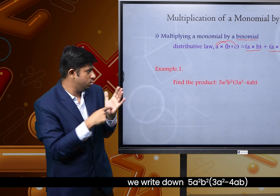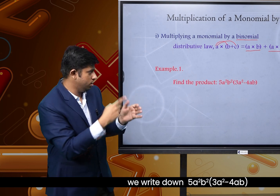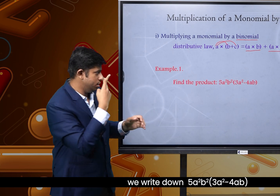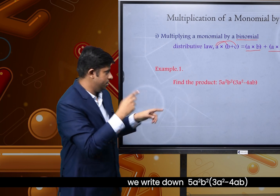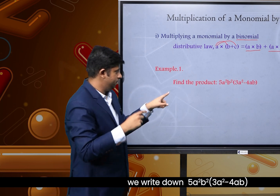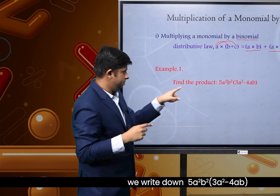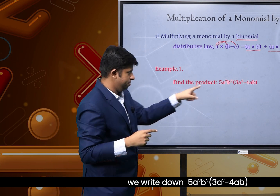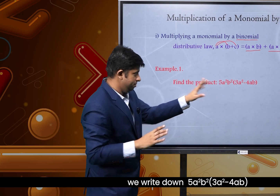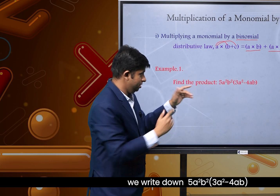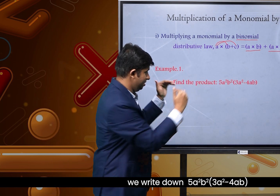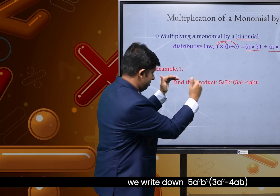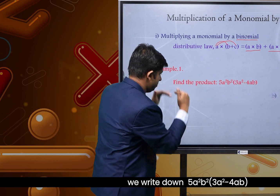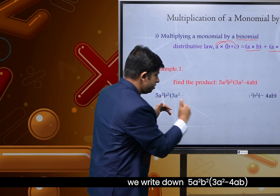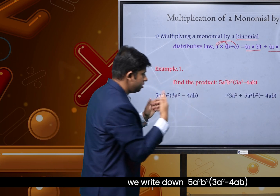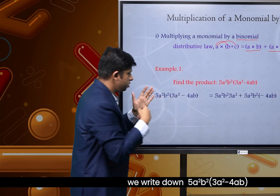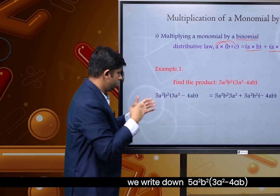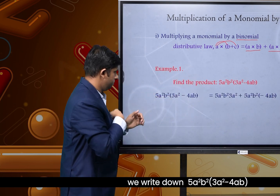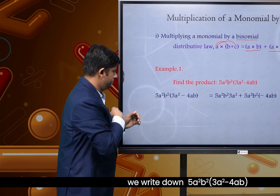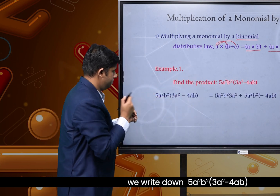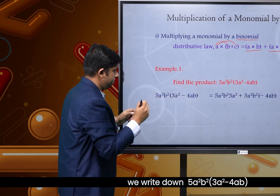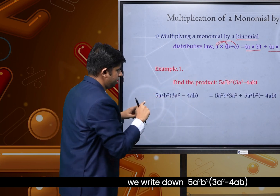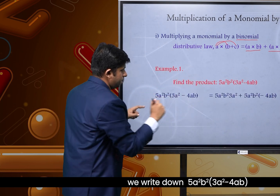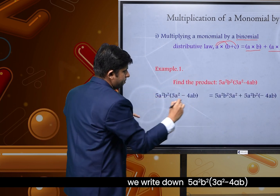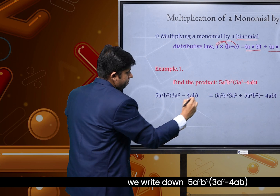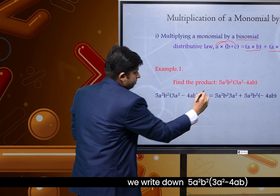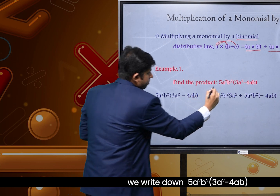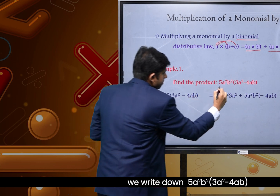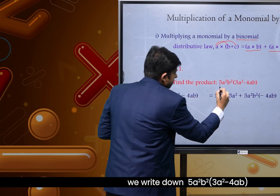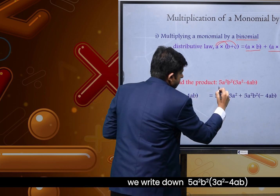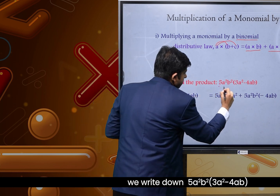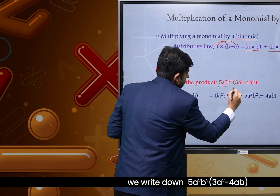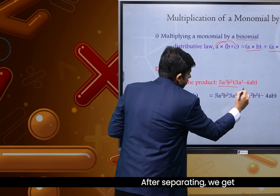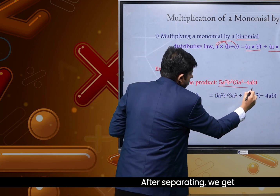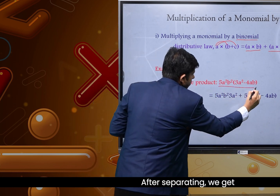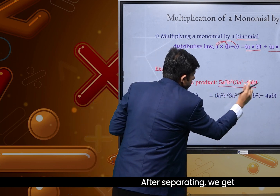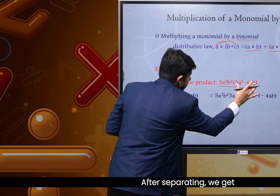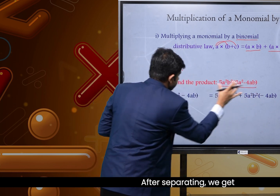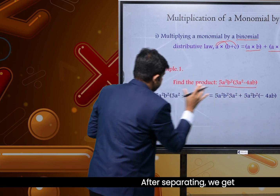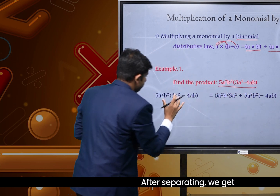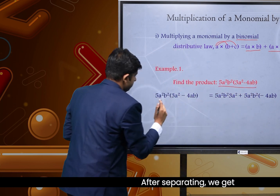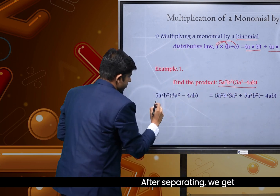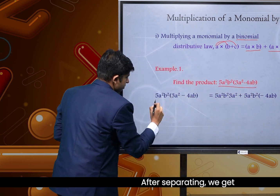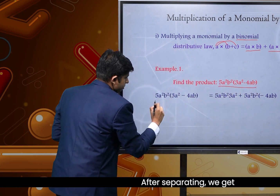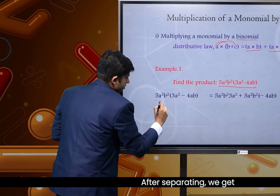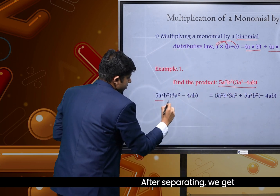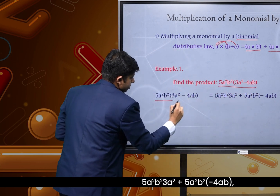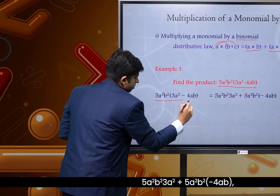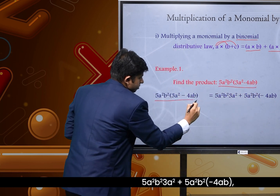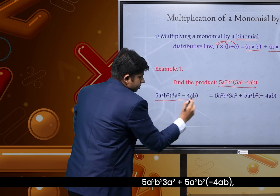We write down 5a square b square of 3a square minus 4ab. After separating, we get 5a